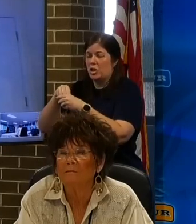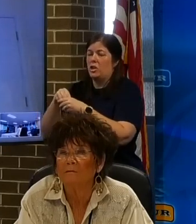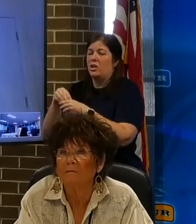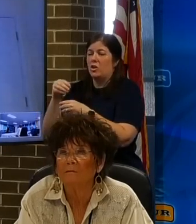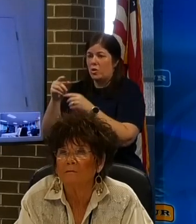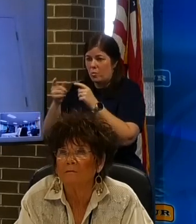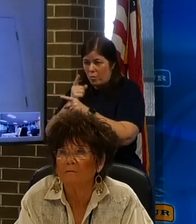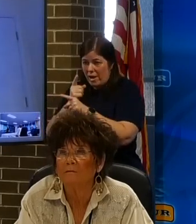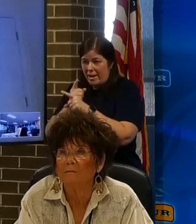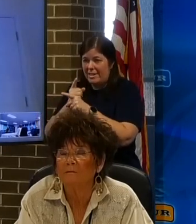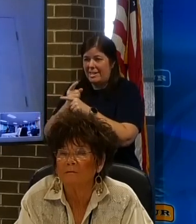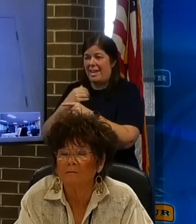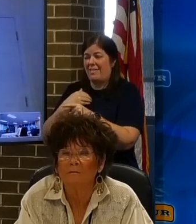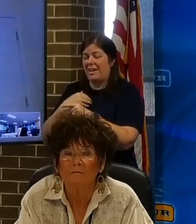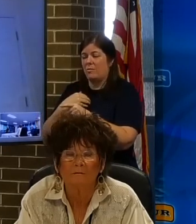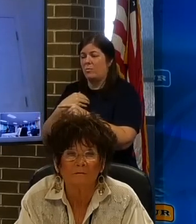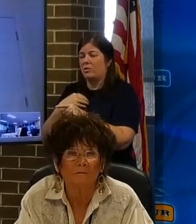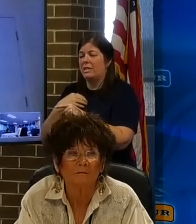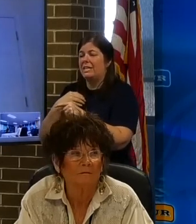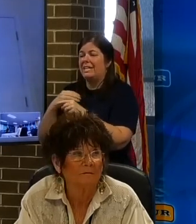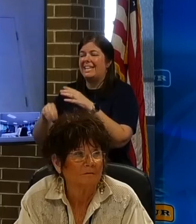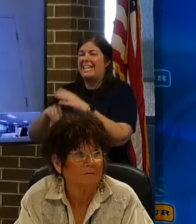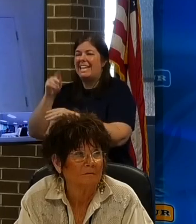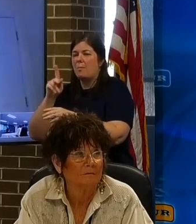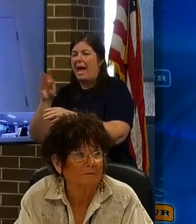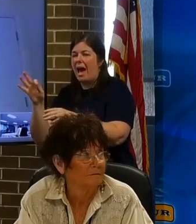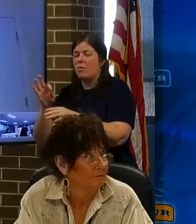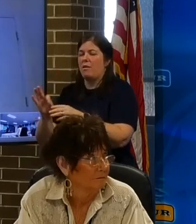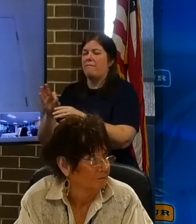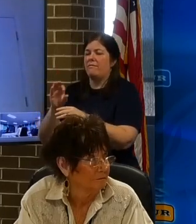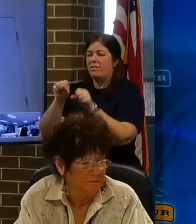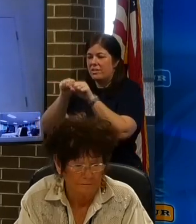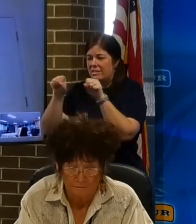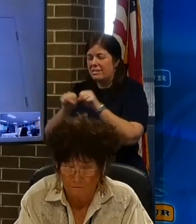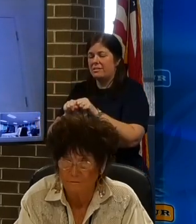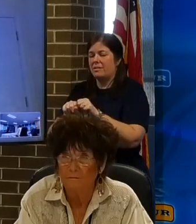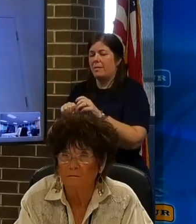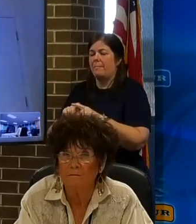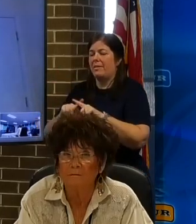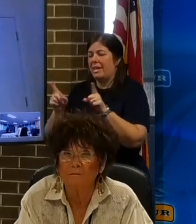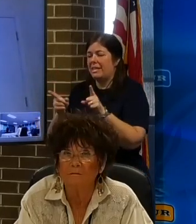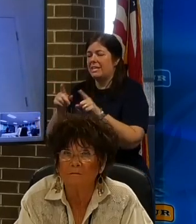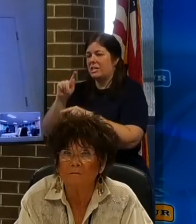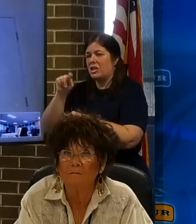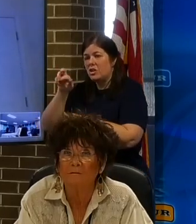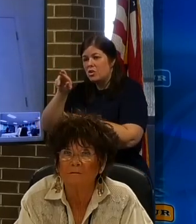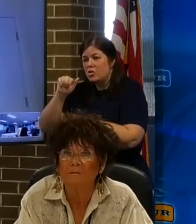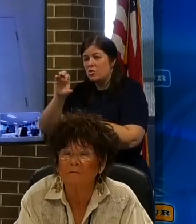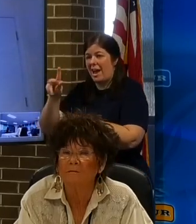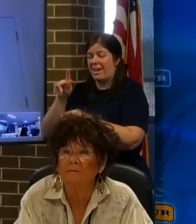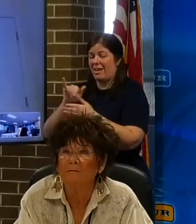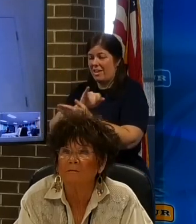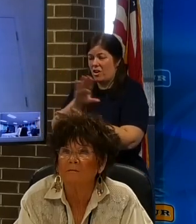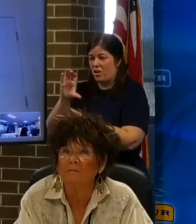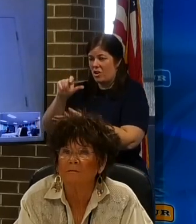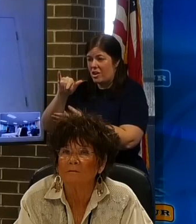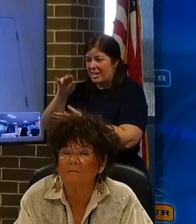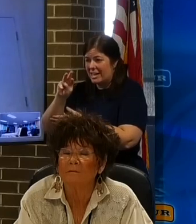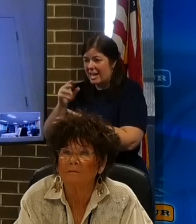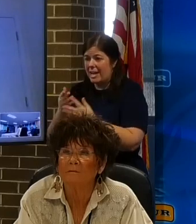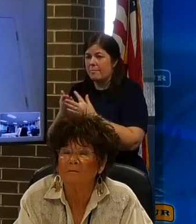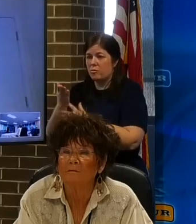that allows them to have to get back into the system again. So they can track it through their claim through the UC